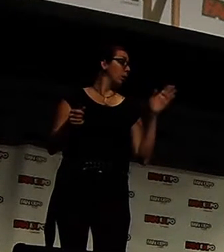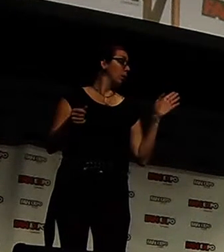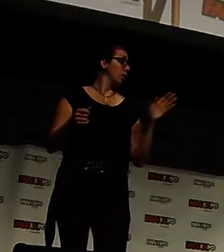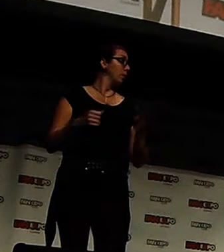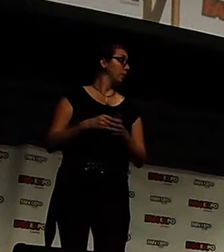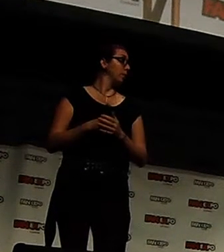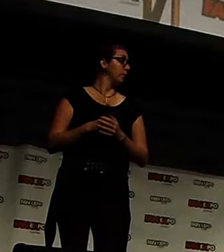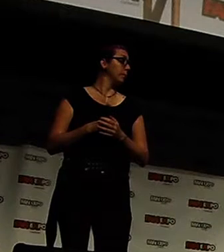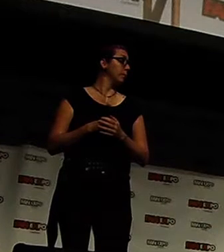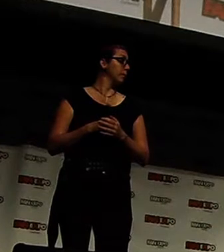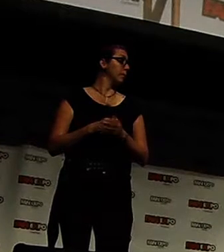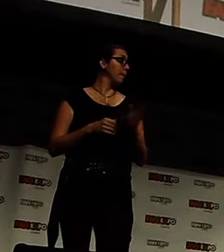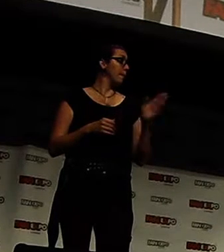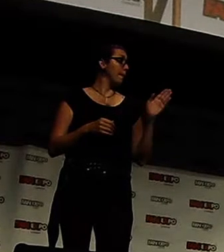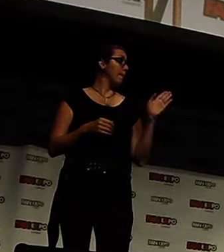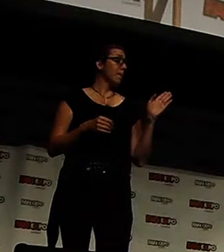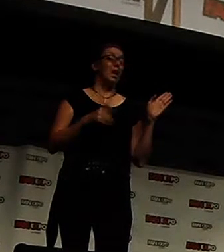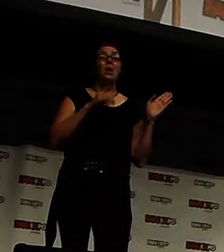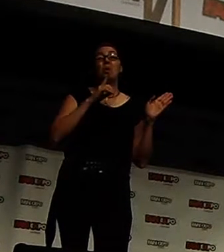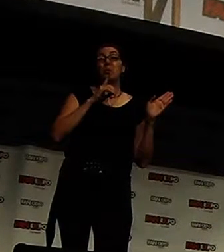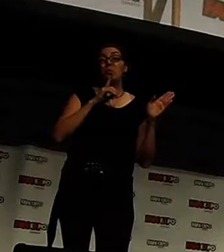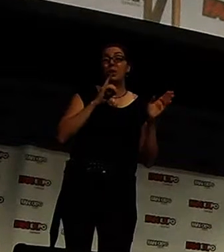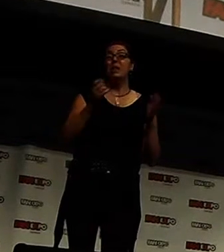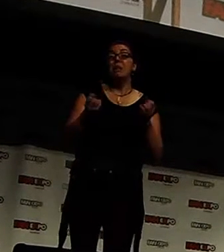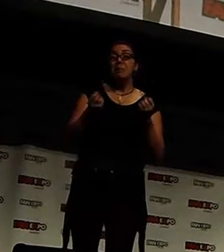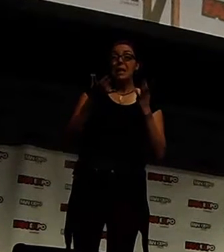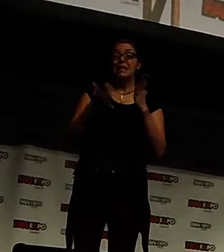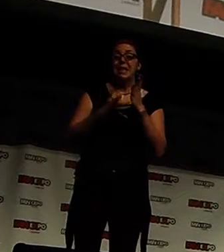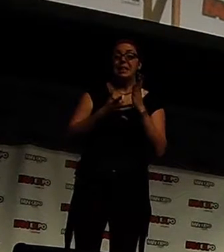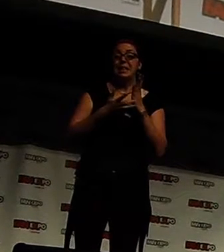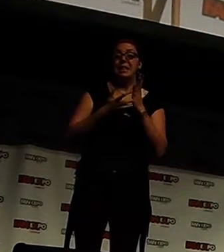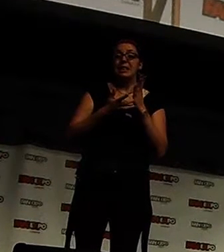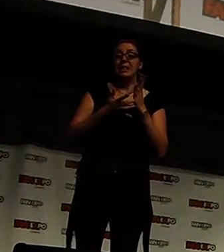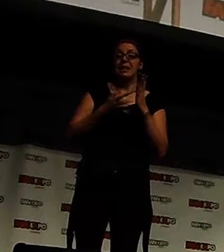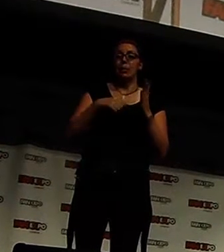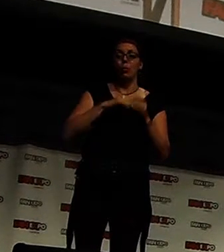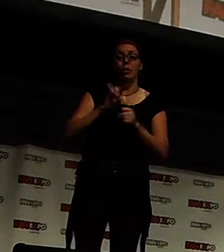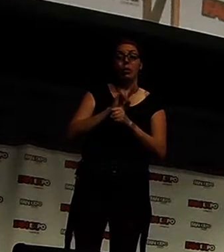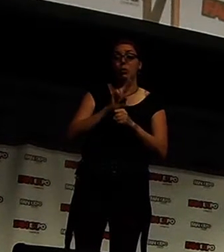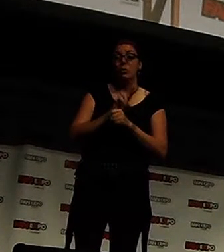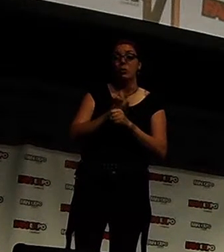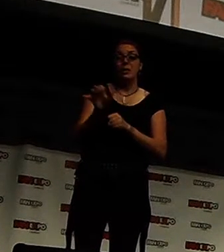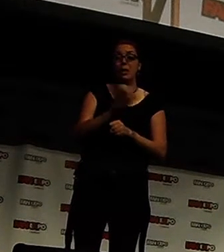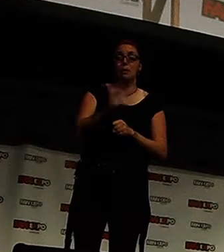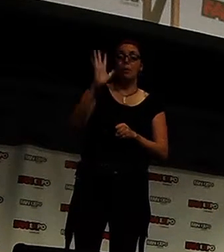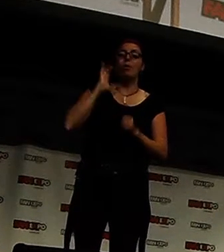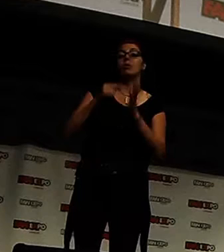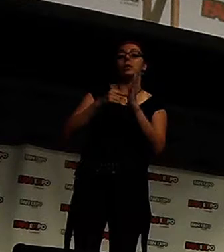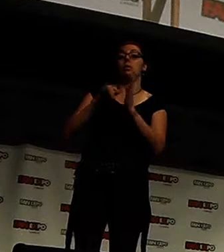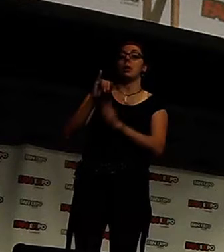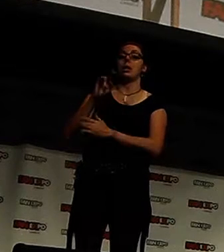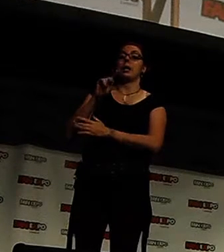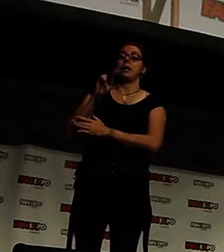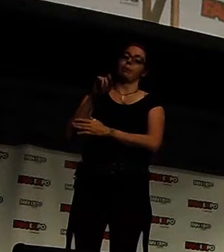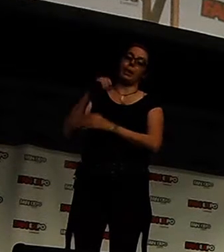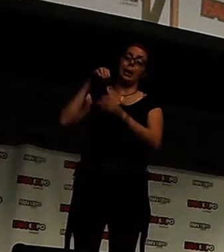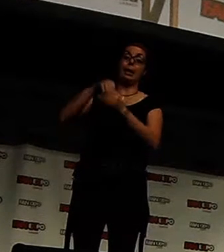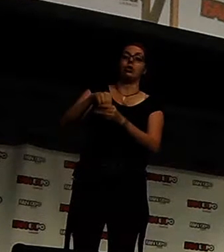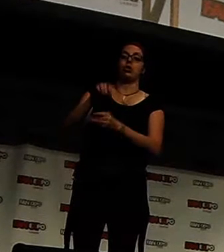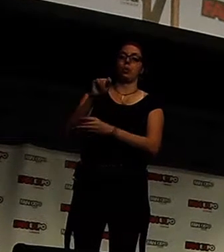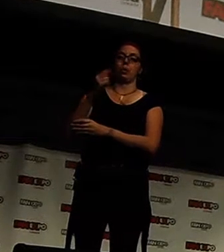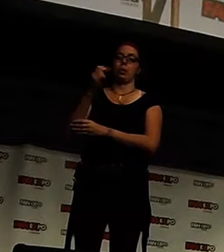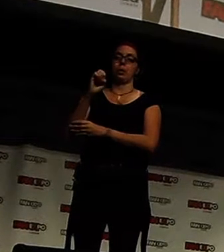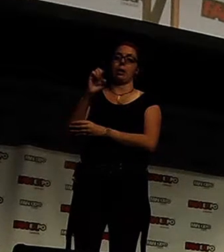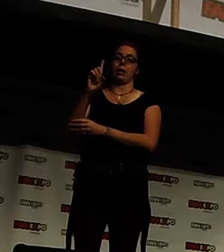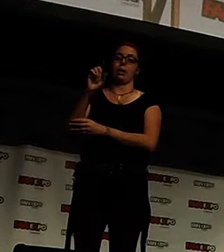techniques that have been used for years and years. Like, for example, Into the Dalek. Ben Wheatley came in and shot on model-sized sets. So